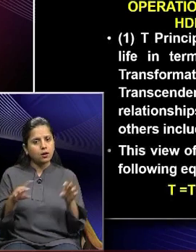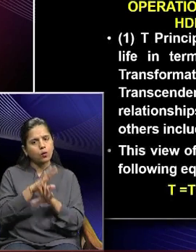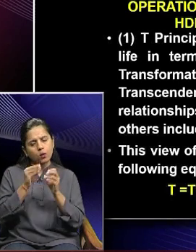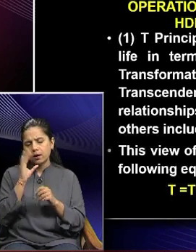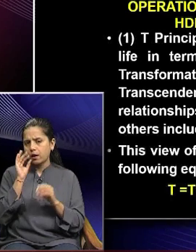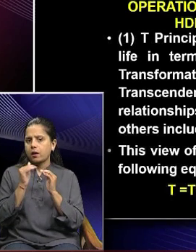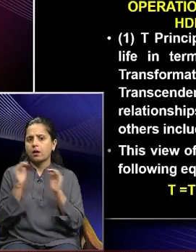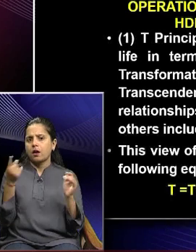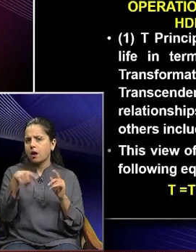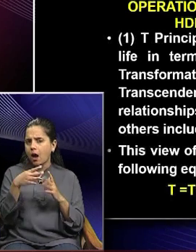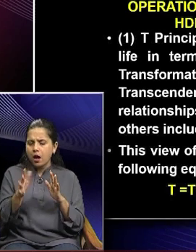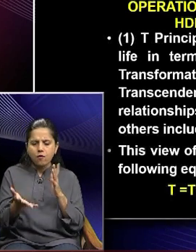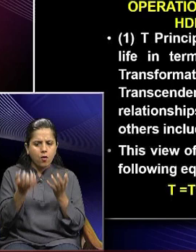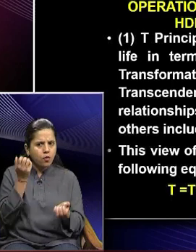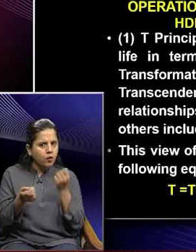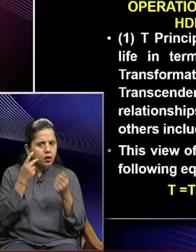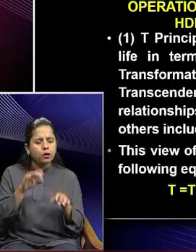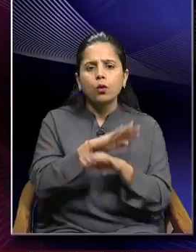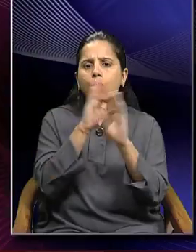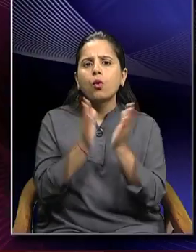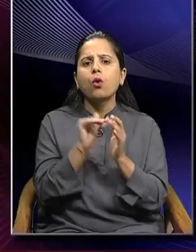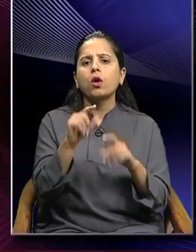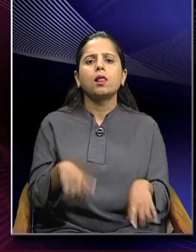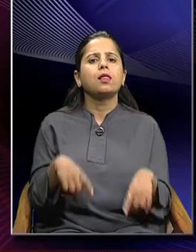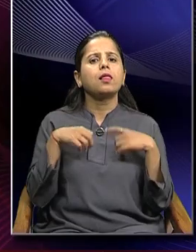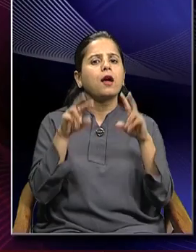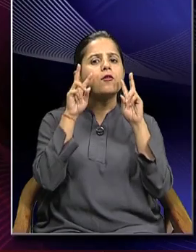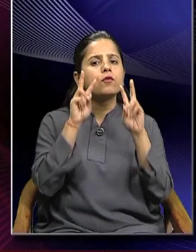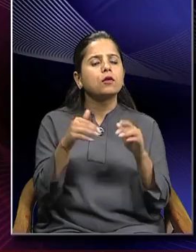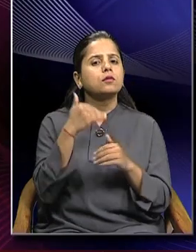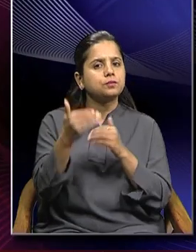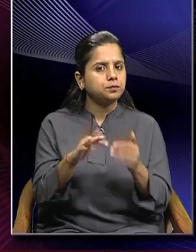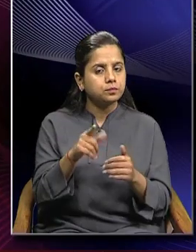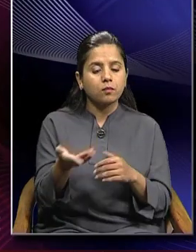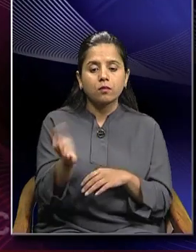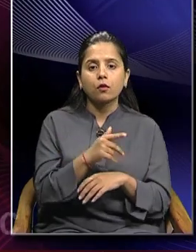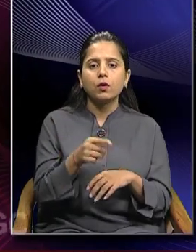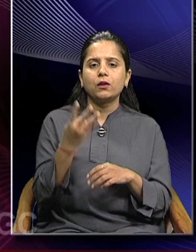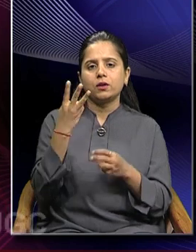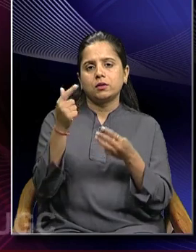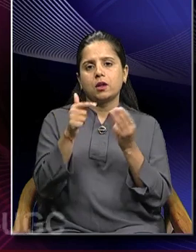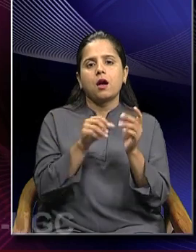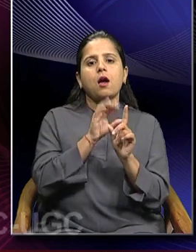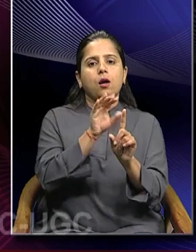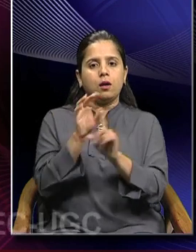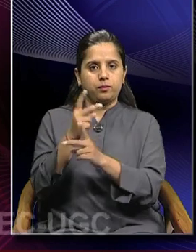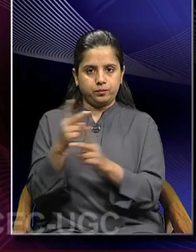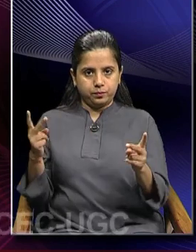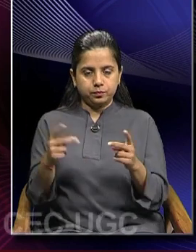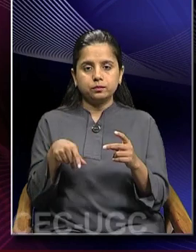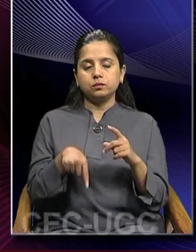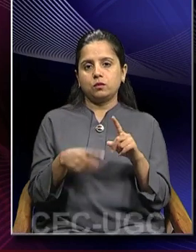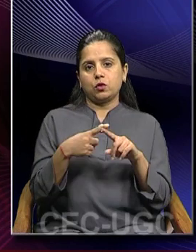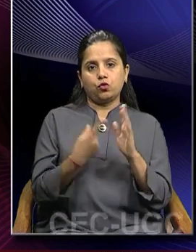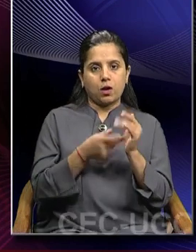whatever you are finding in terms of the total view of life, that is coming from all three approaches, be it